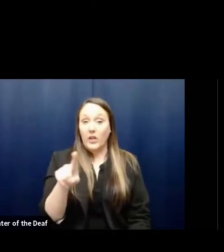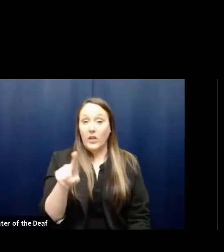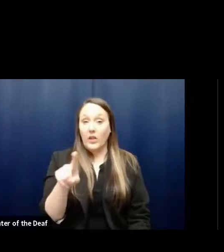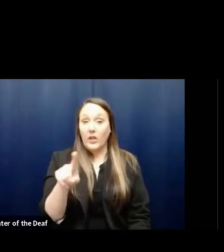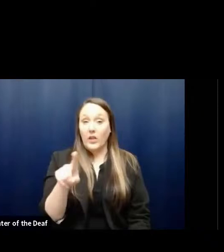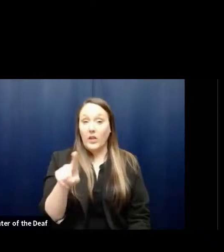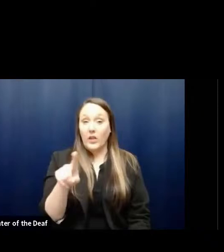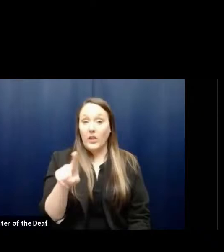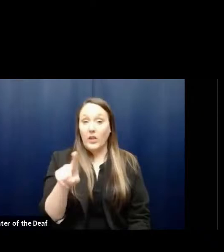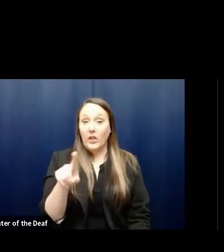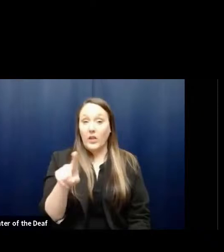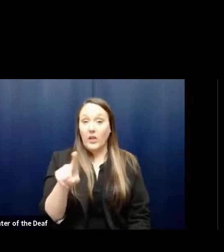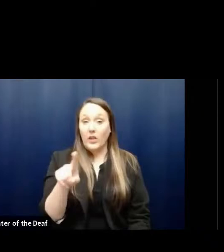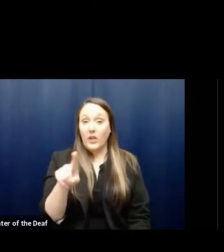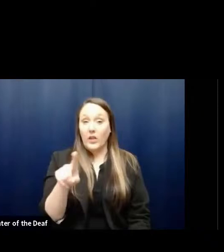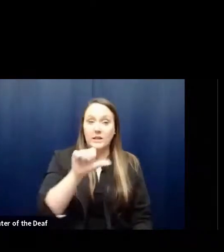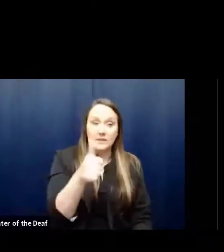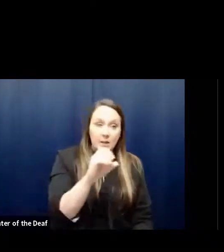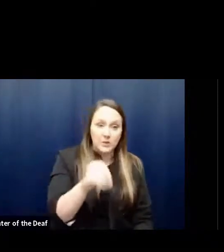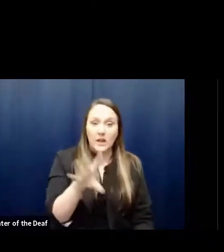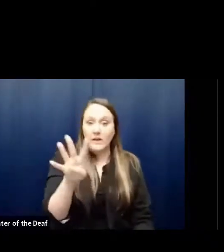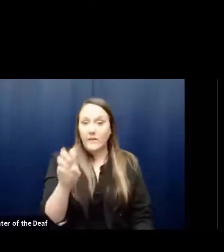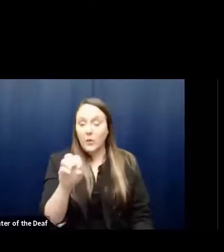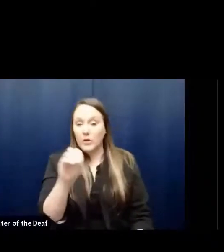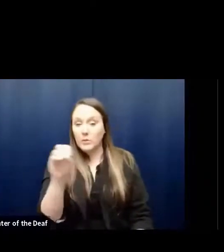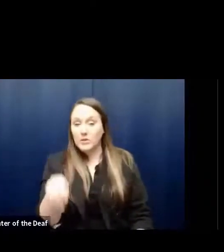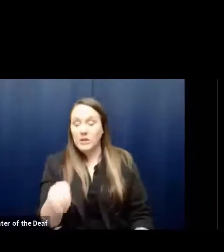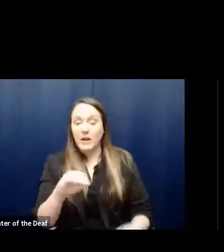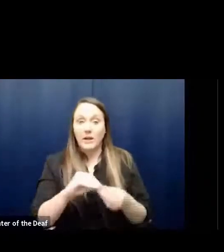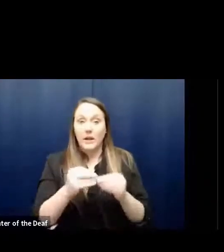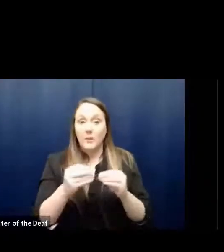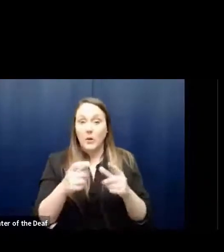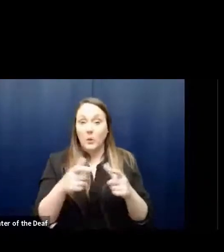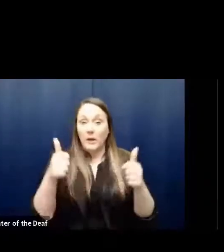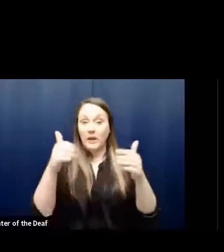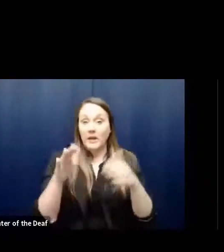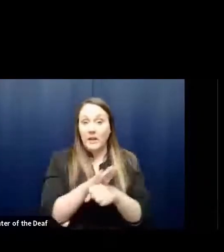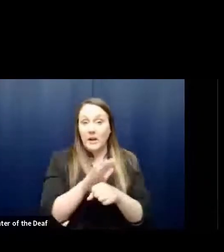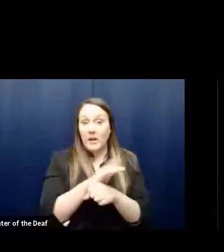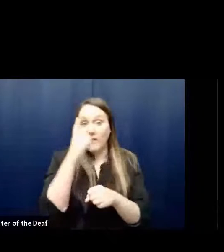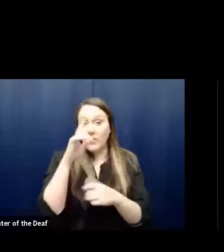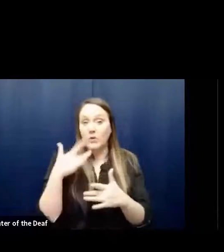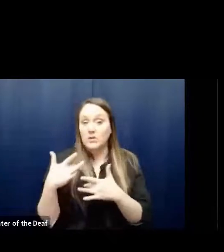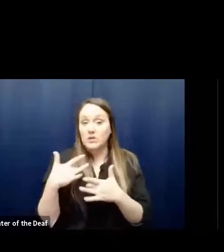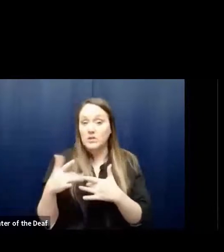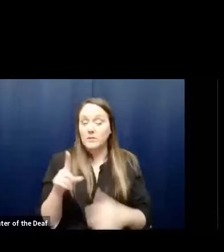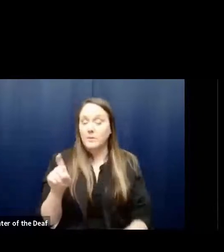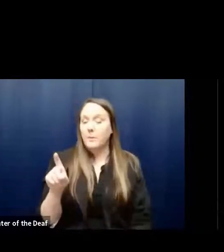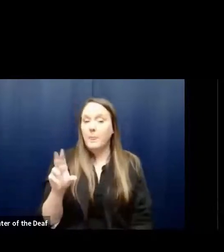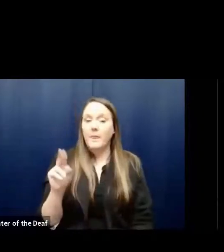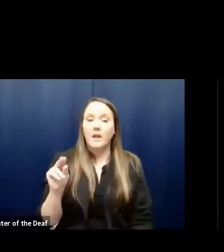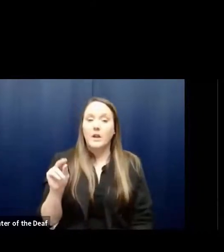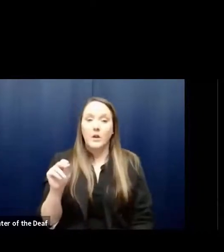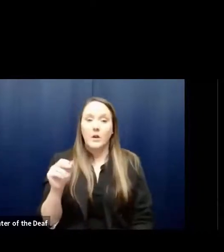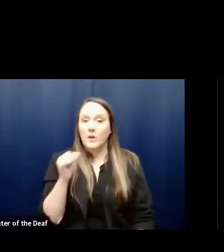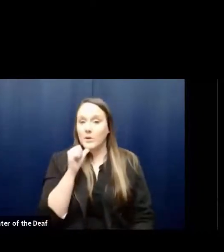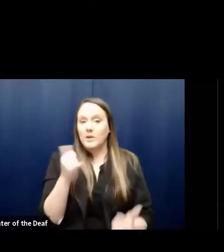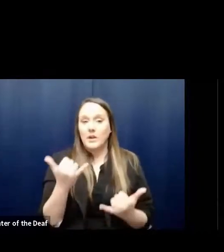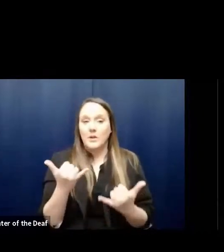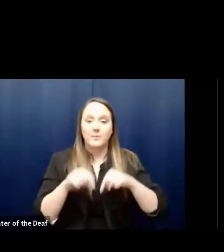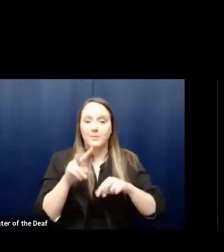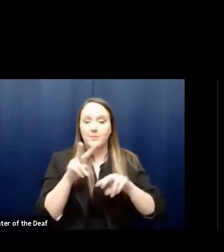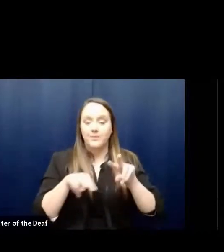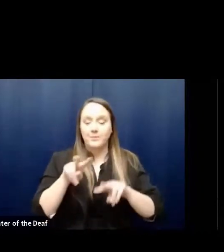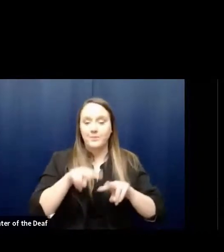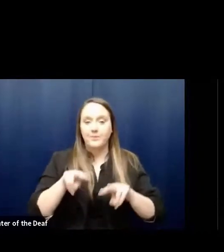percentage level yet? 10%, 40%? Is it a number large enough for community concern? Probably not at this point. We'd have to go back and look